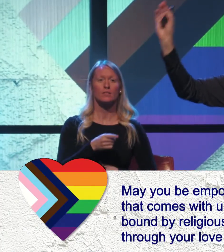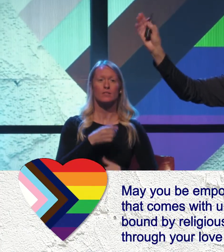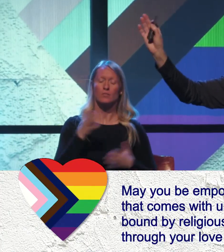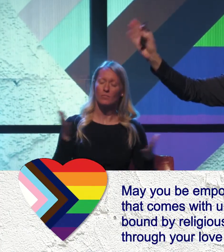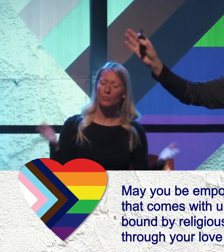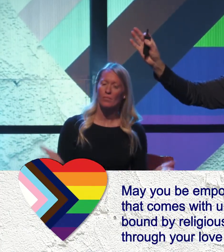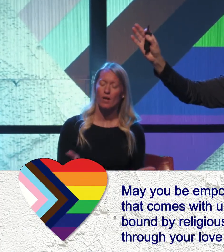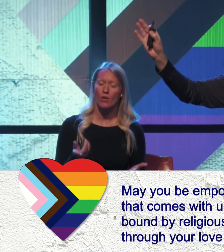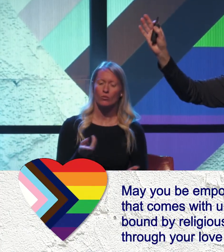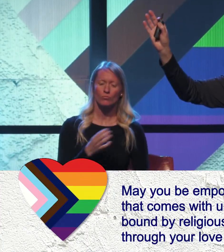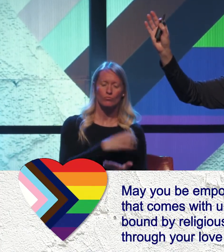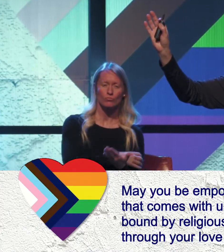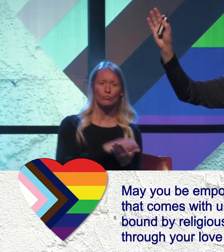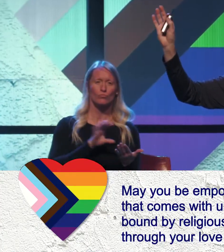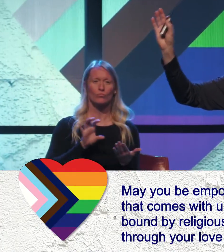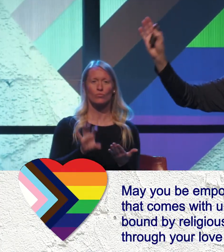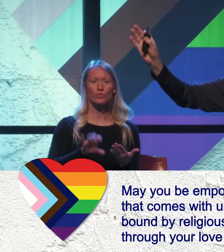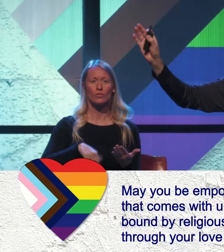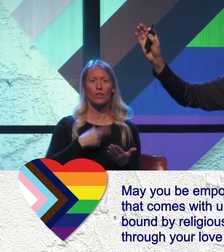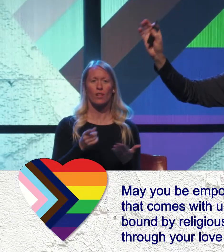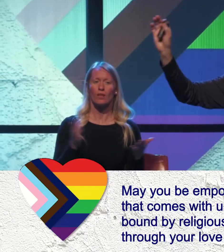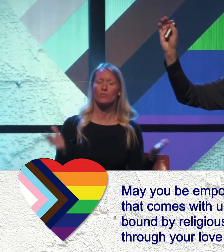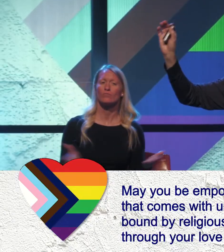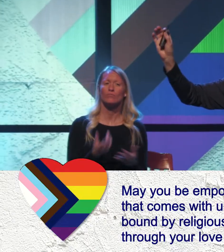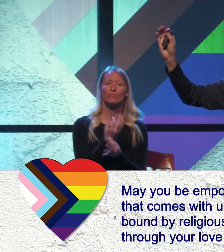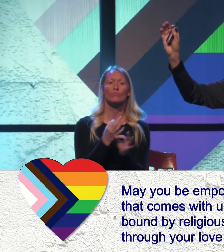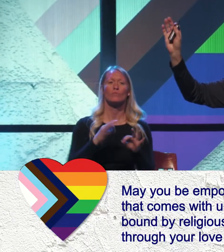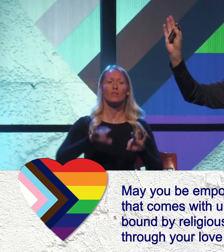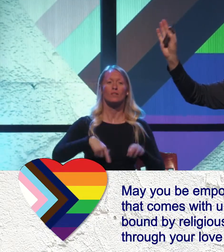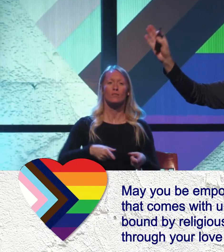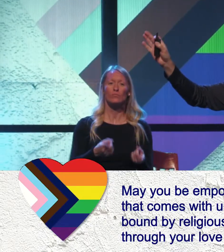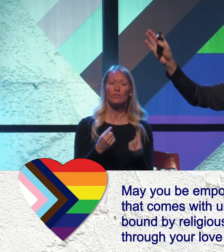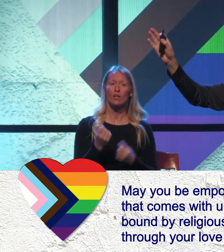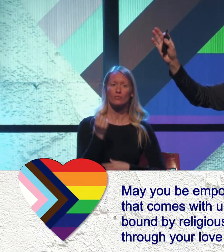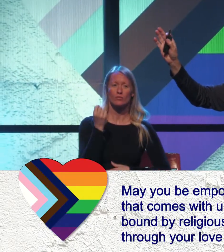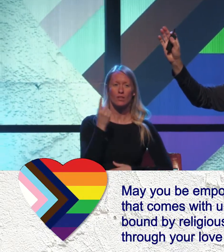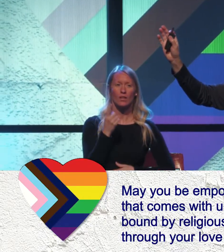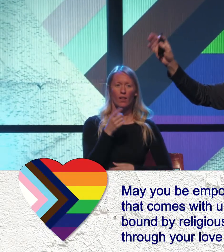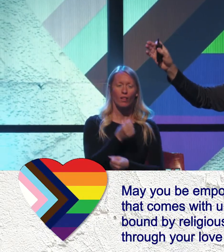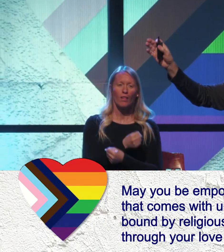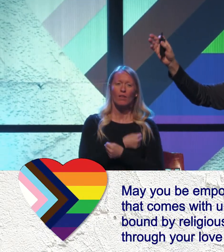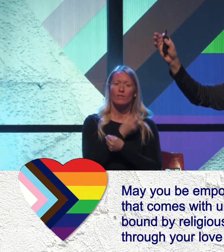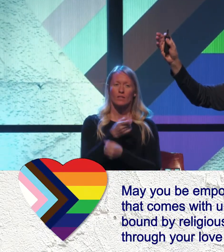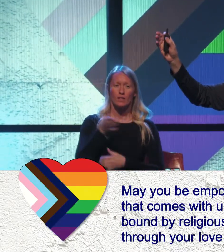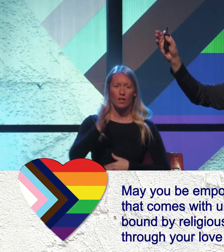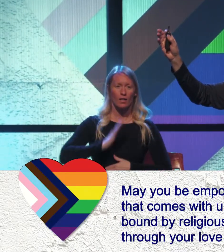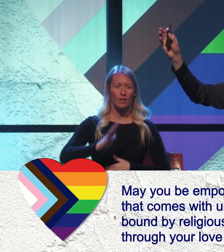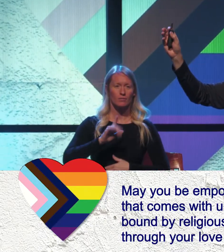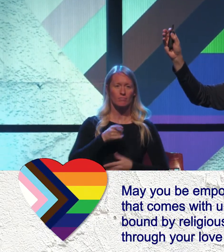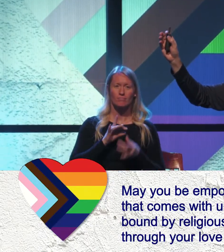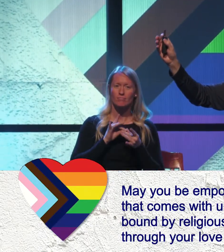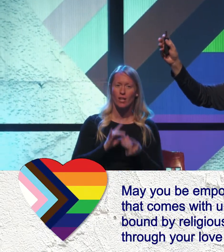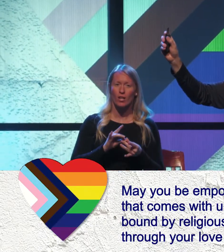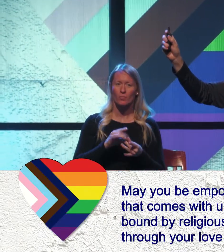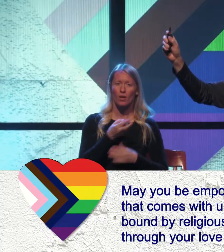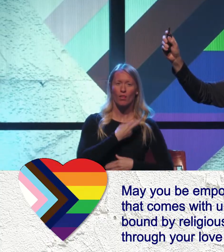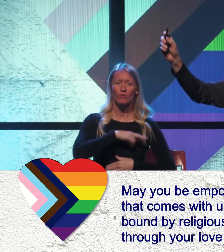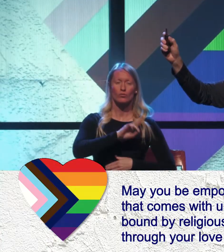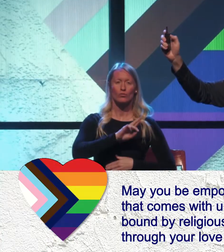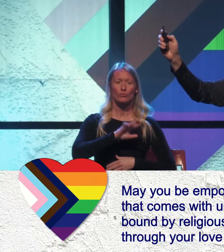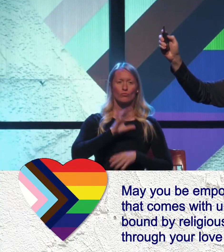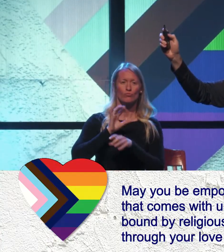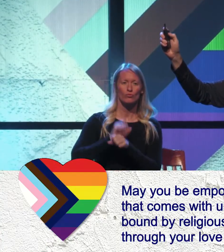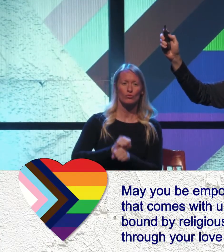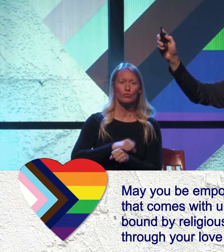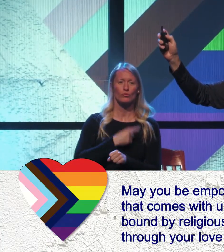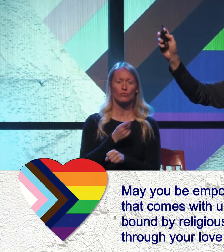that comes with understanding that loving God is not bound by religious rituals or obligations, but is made real through